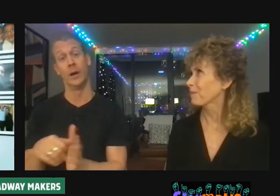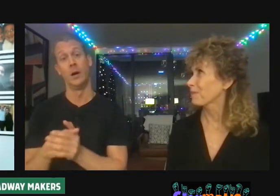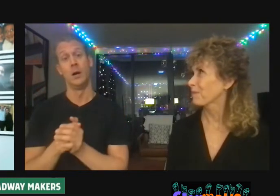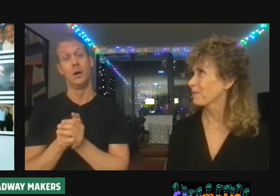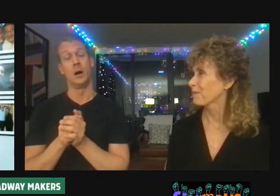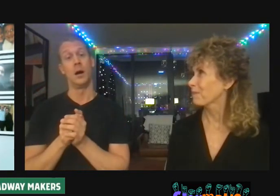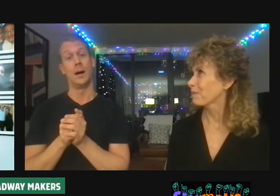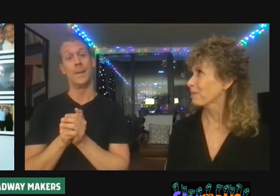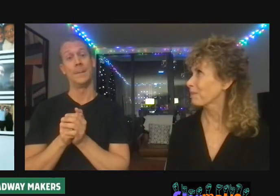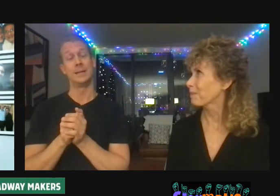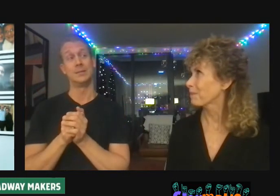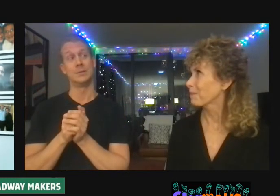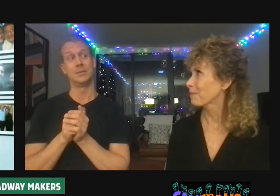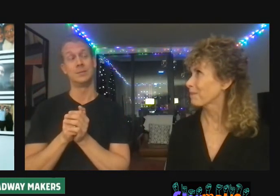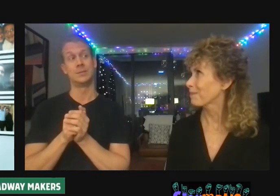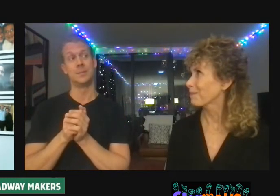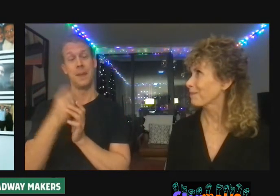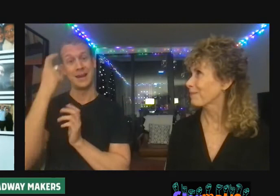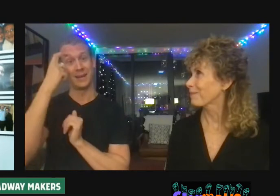over.